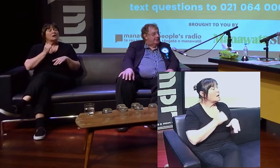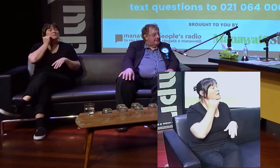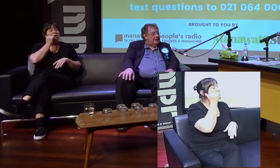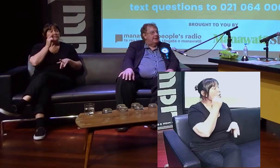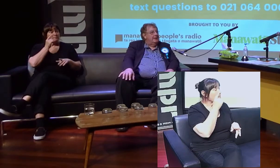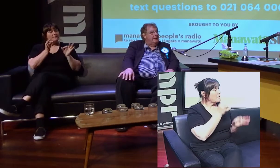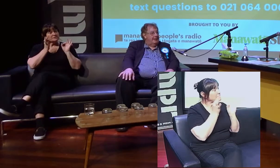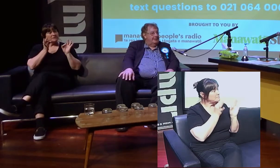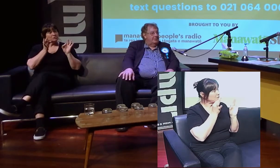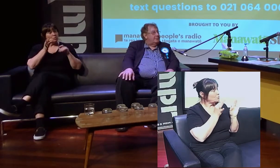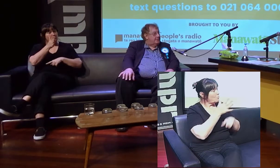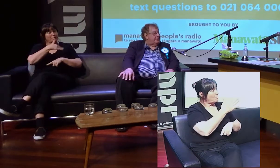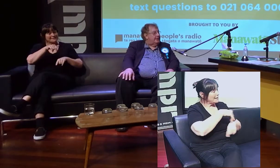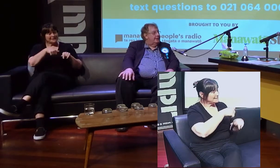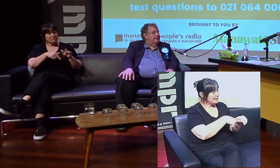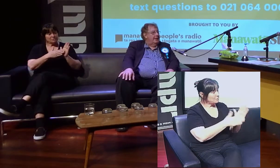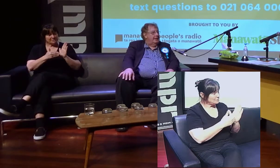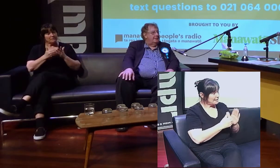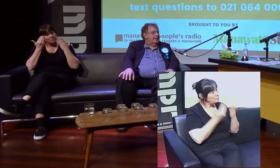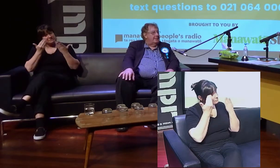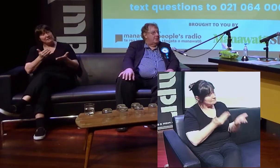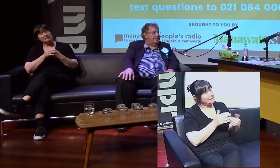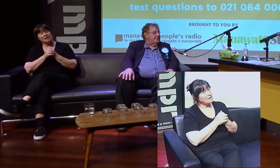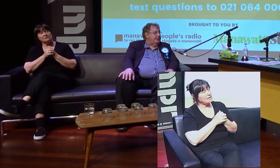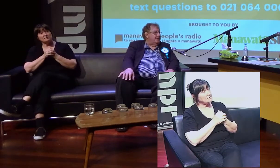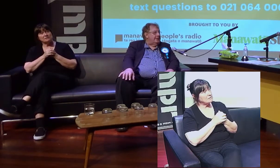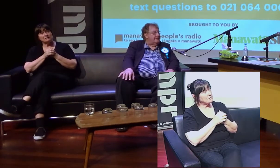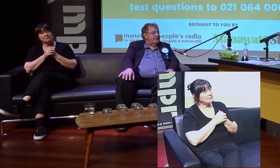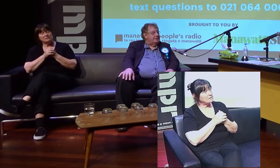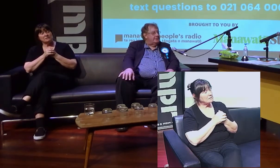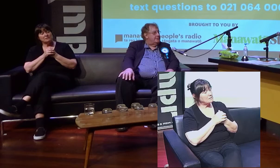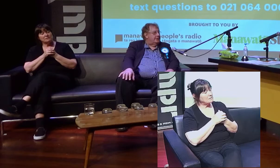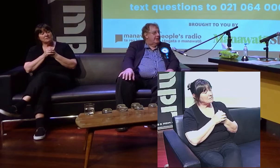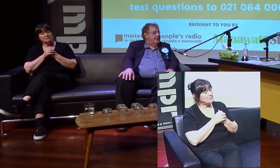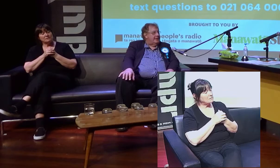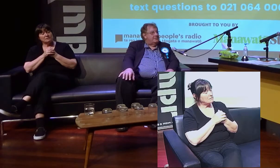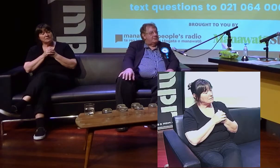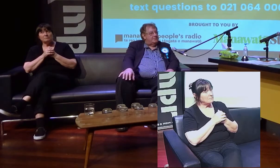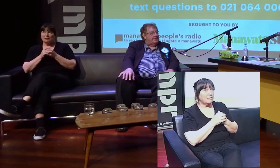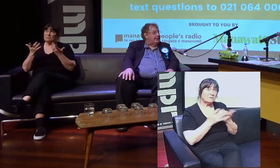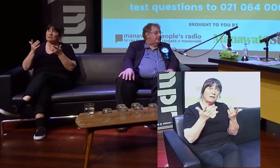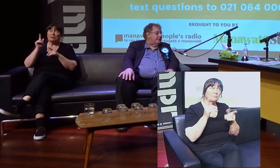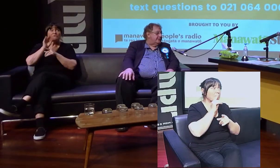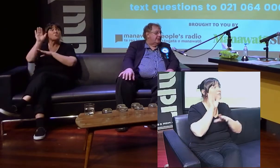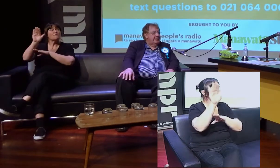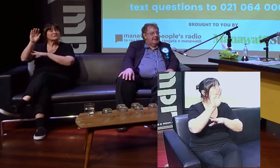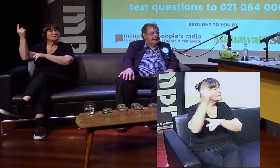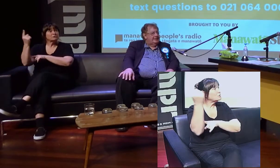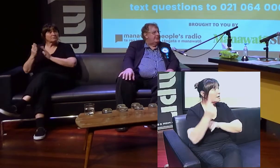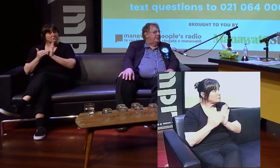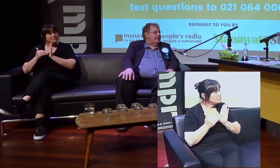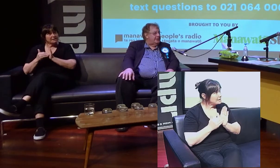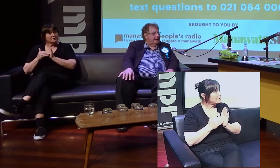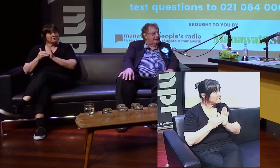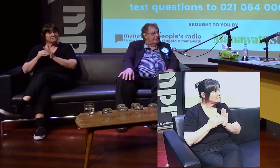we believe that, and we respect that. And we believe anybody in New Zealand too that comes from other countries